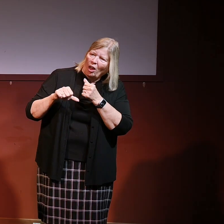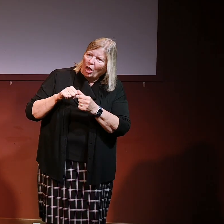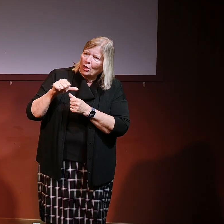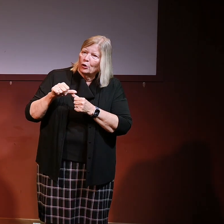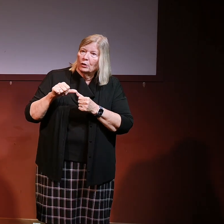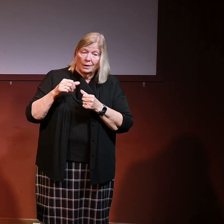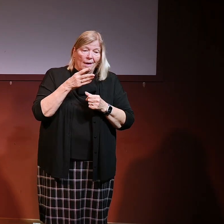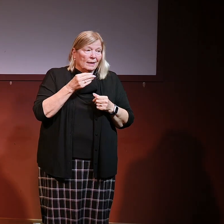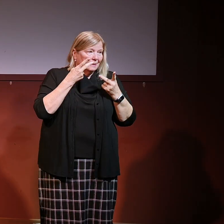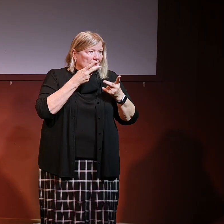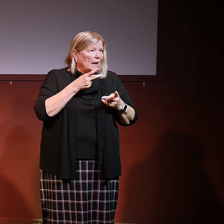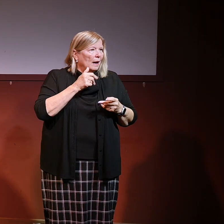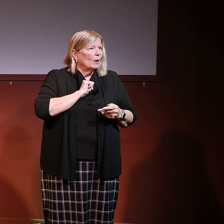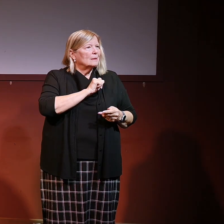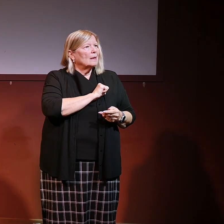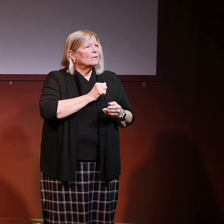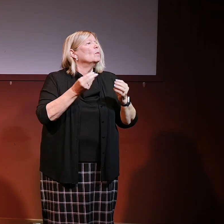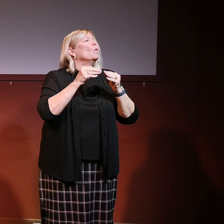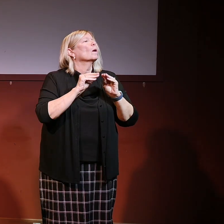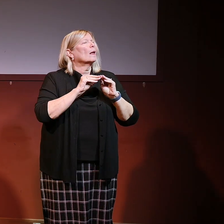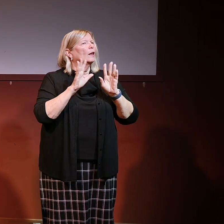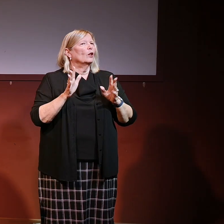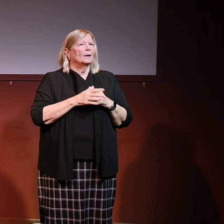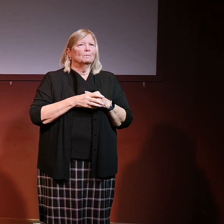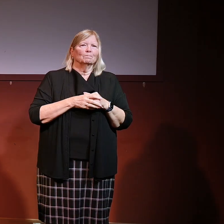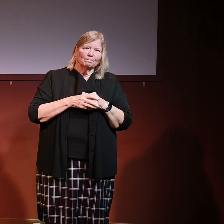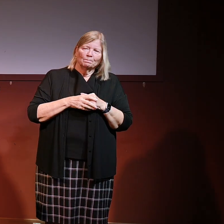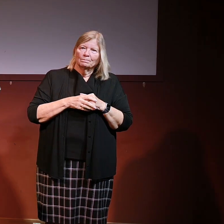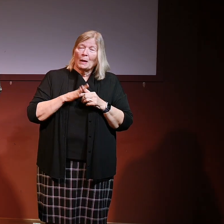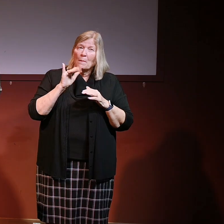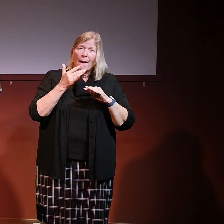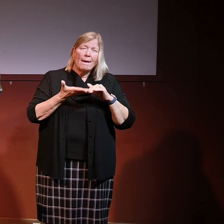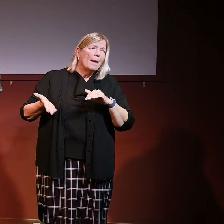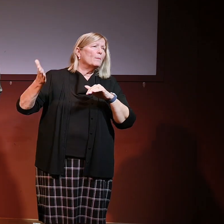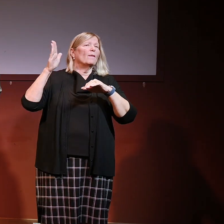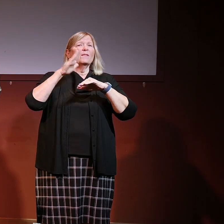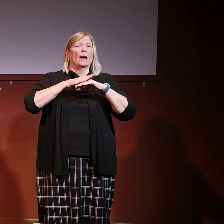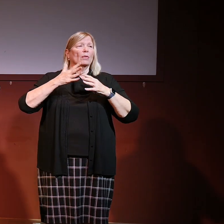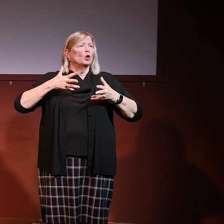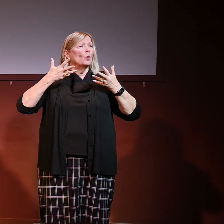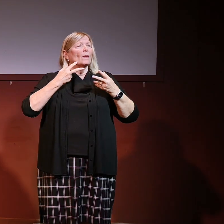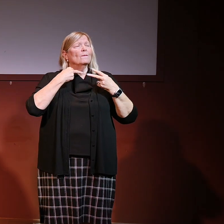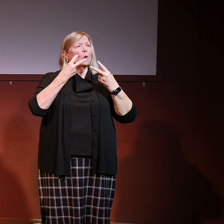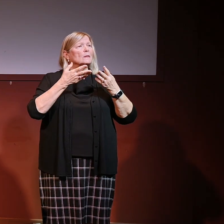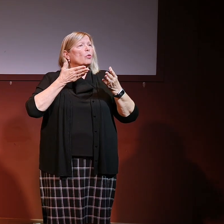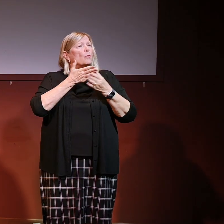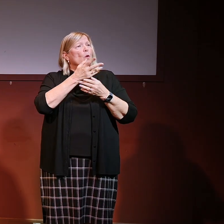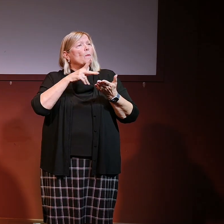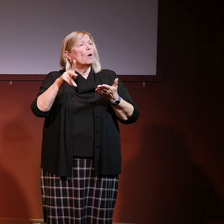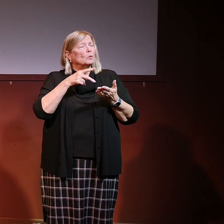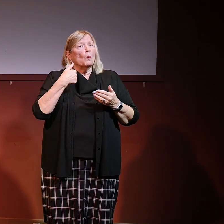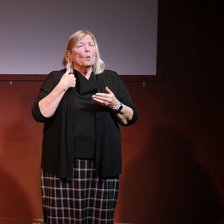and ourselves a little more clearly. By amplifying the youth voices through poetry, we